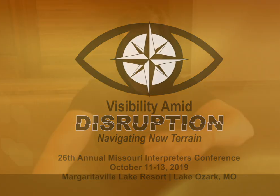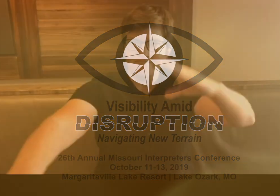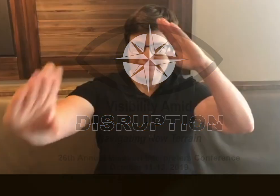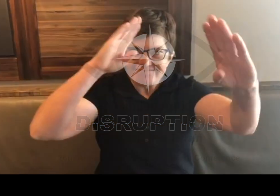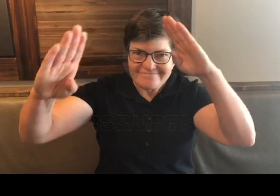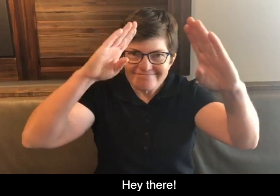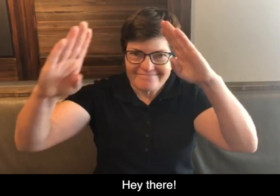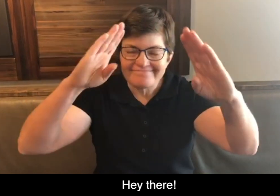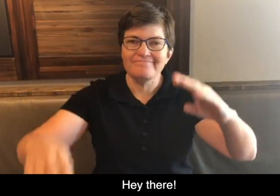Hey there!